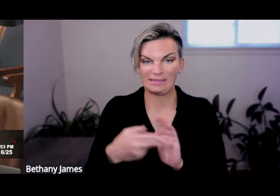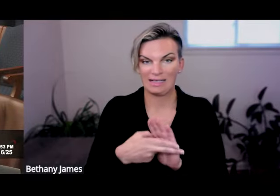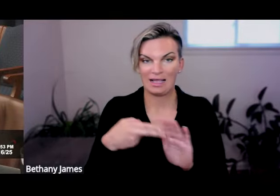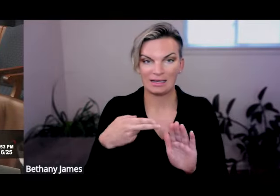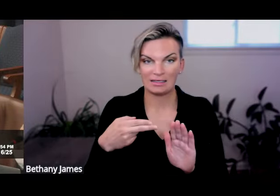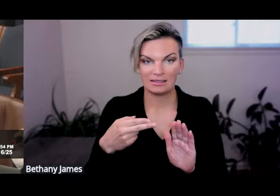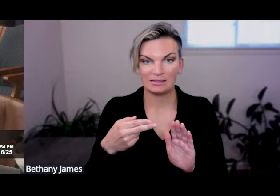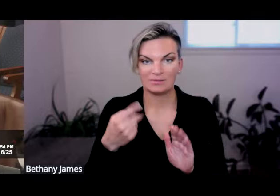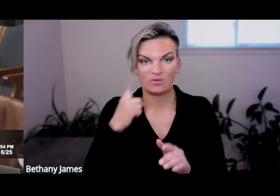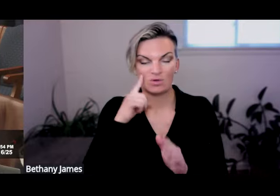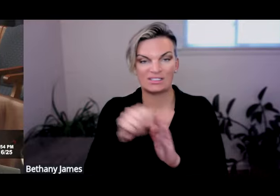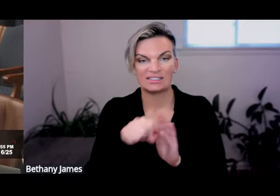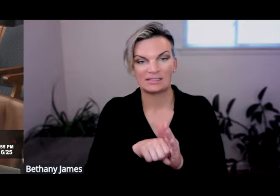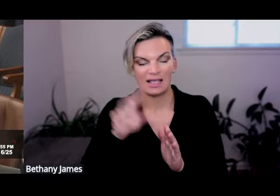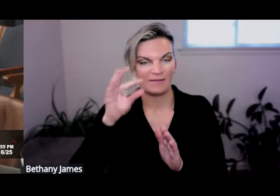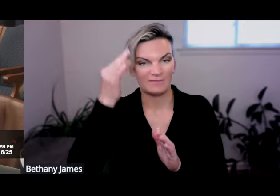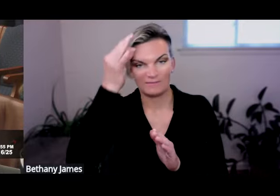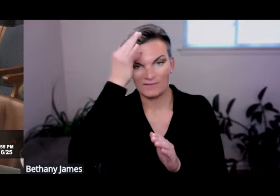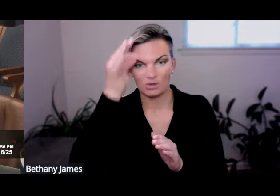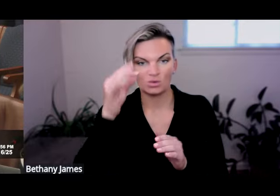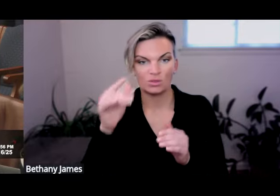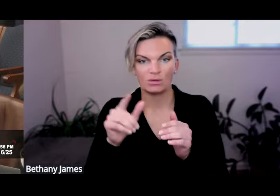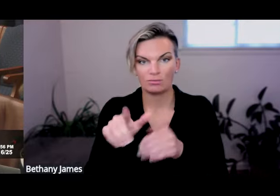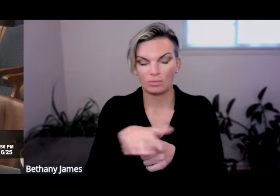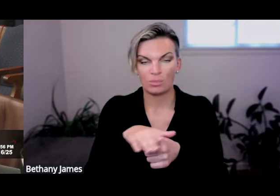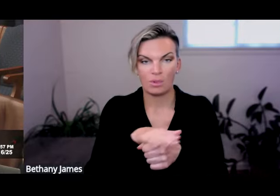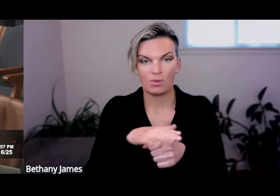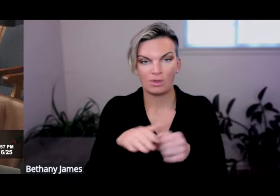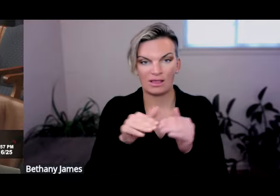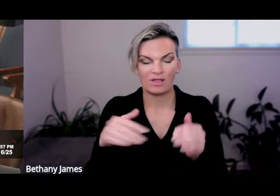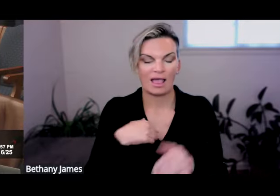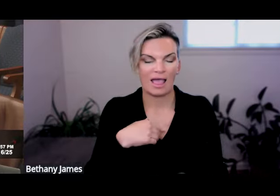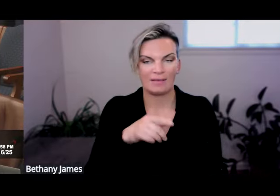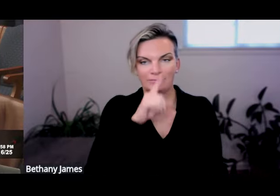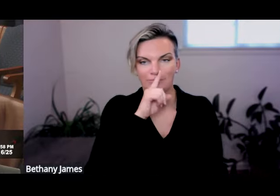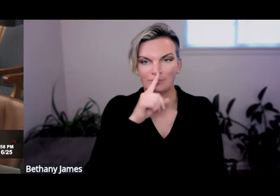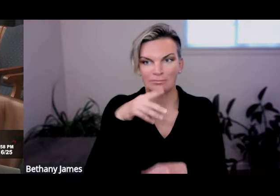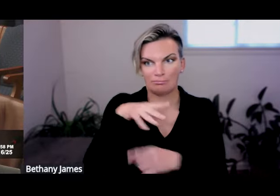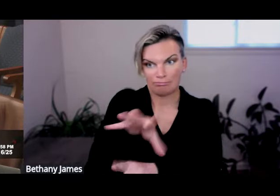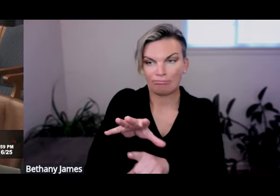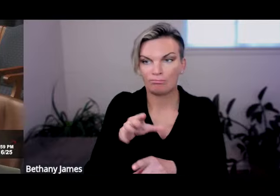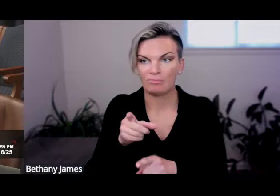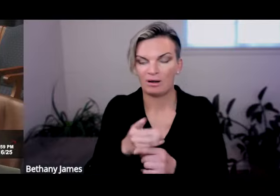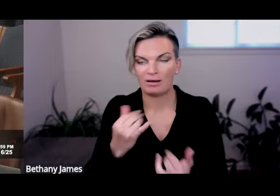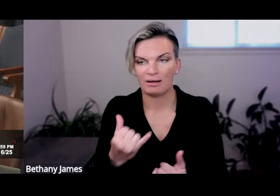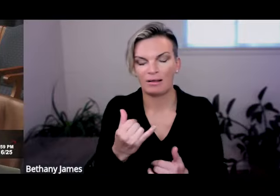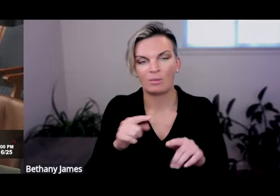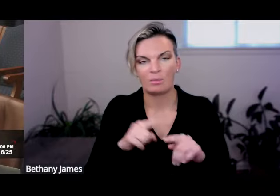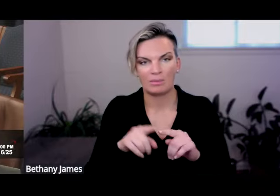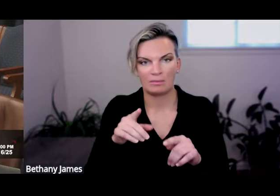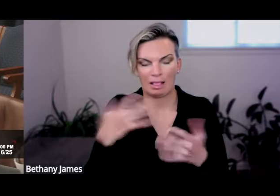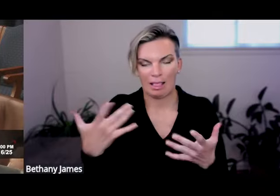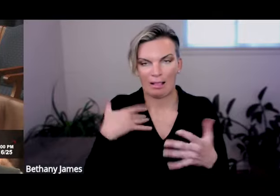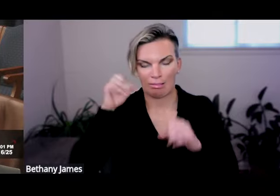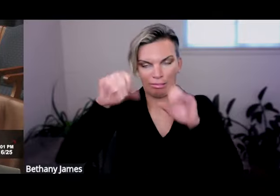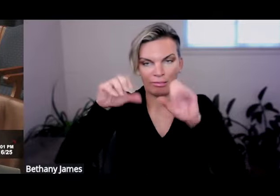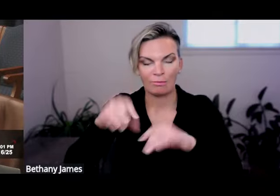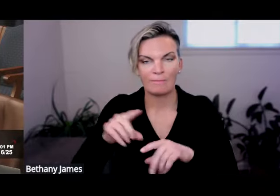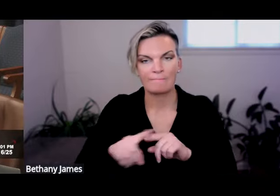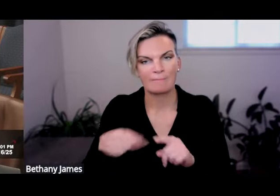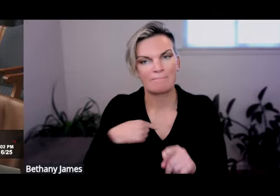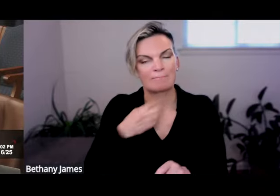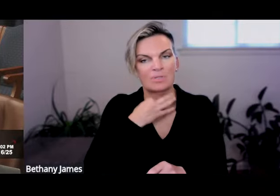a state, federal, local election? I don't mean to put you on the spot. I know that that's a lot. But I'm curious as to